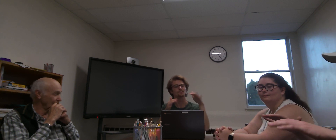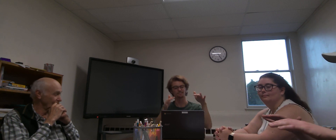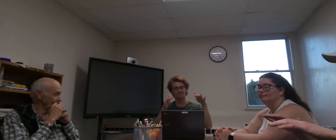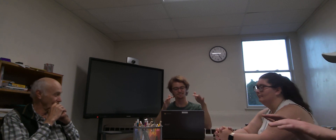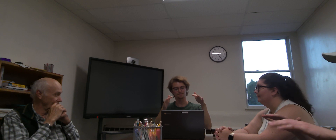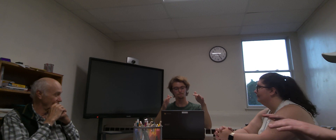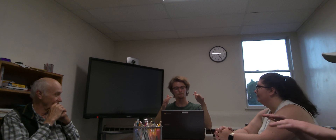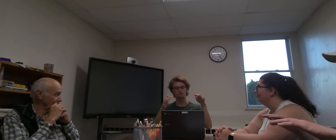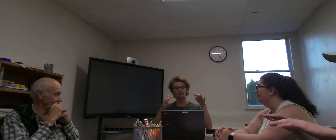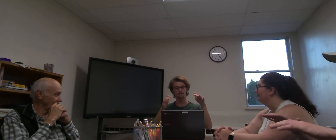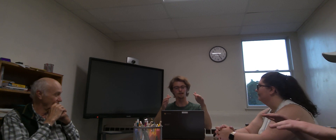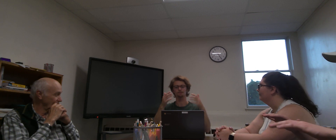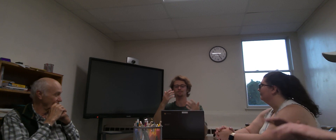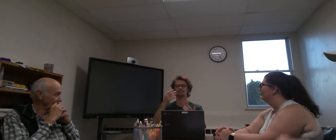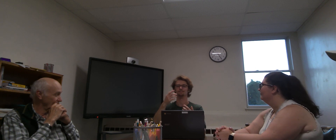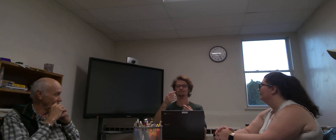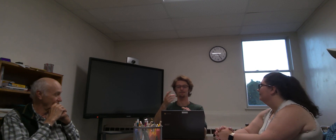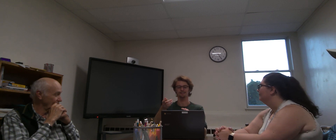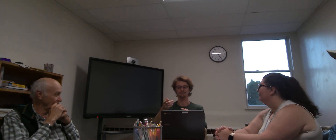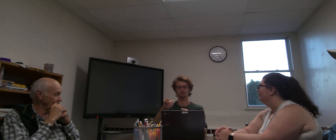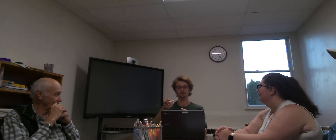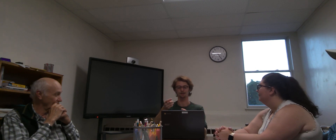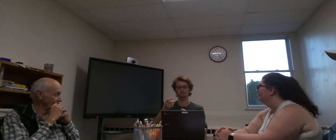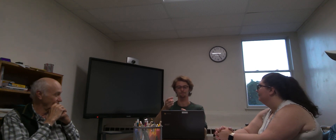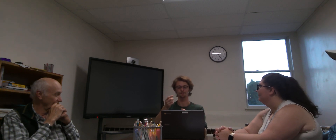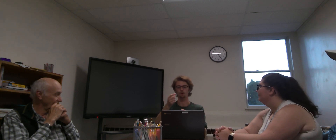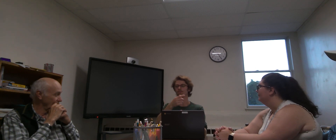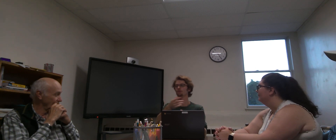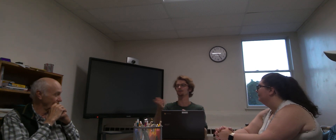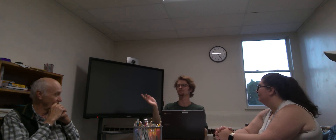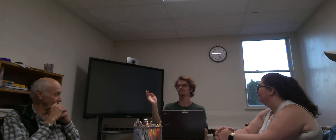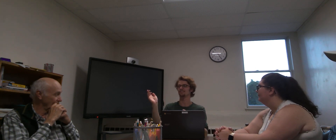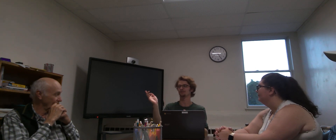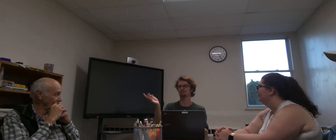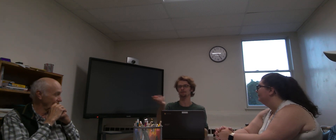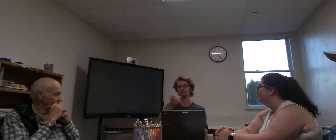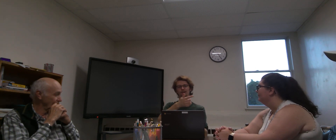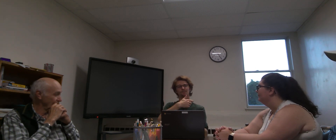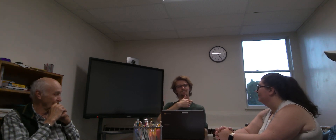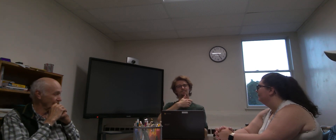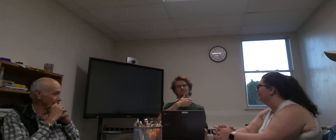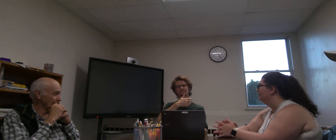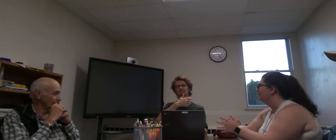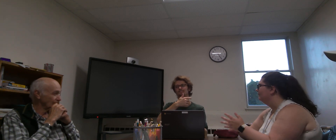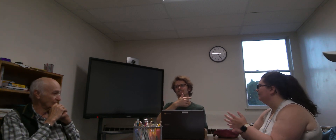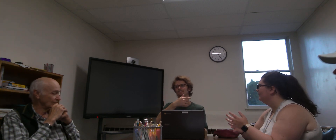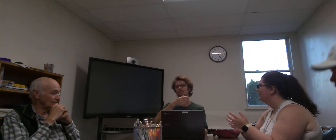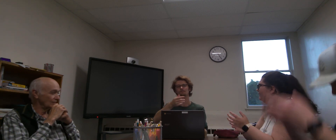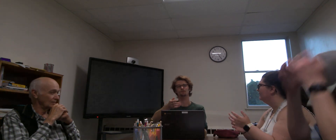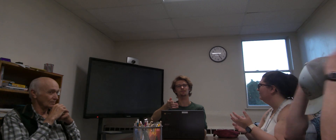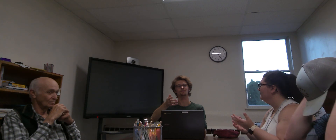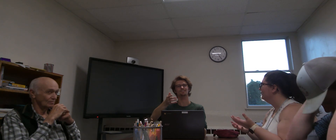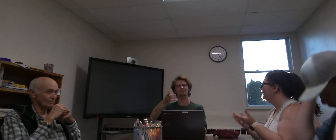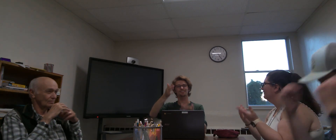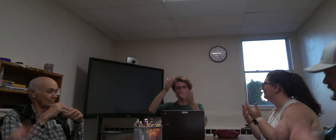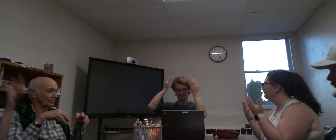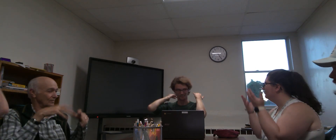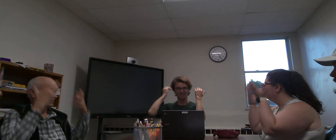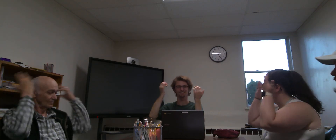Nervous. I'm also gonna remind you, overwhelmed. Does anyone remember that one? Well, there we go. Yeah,